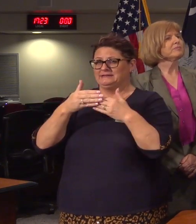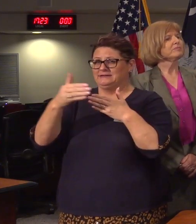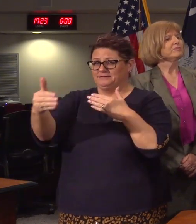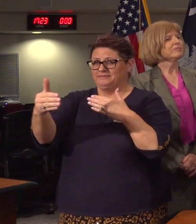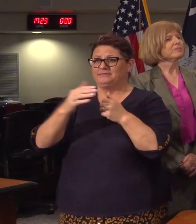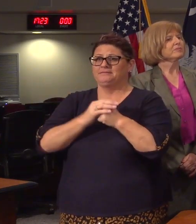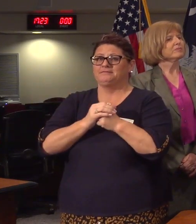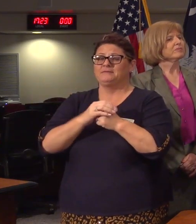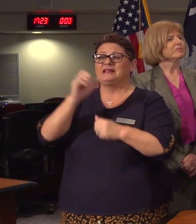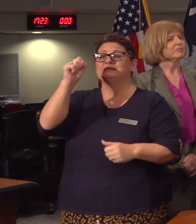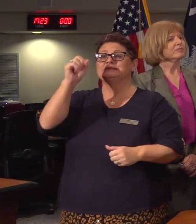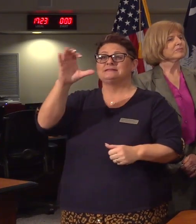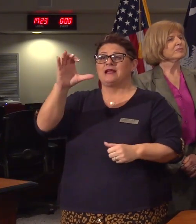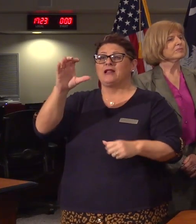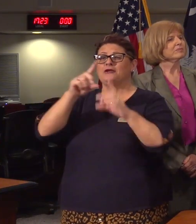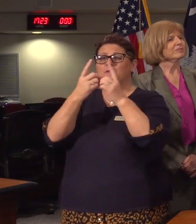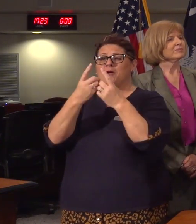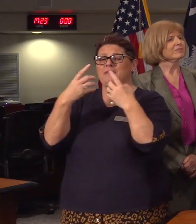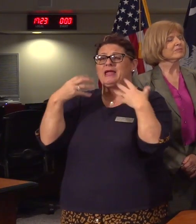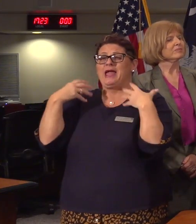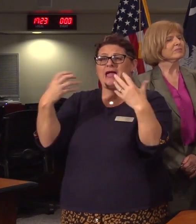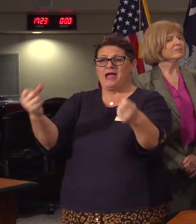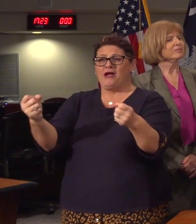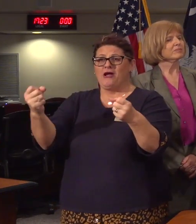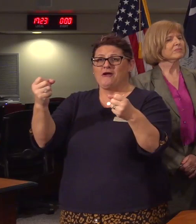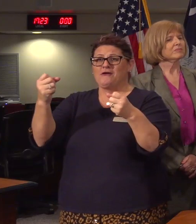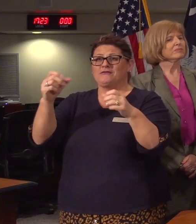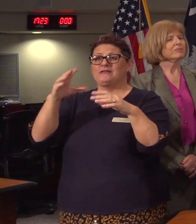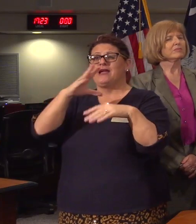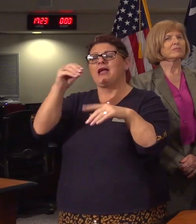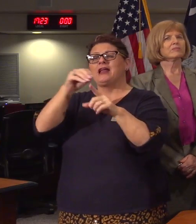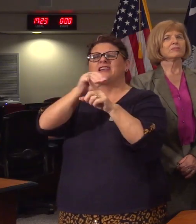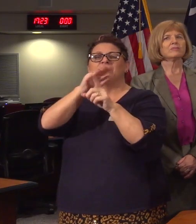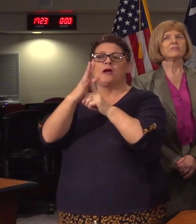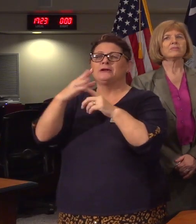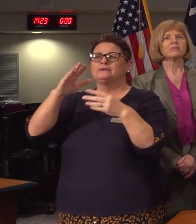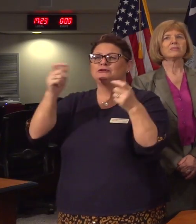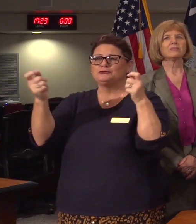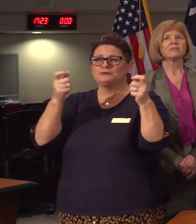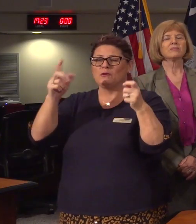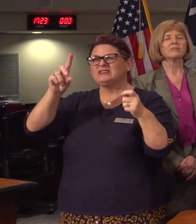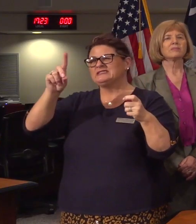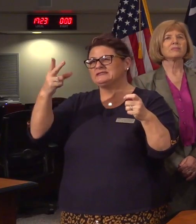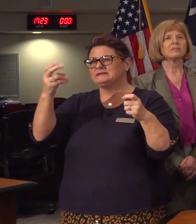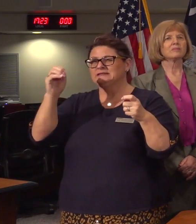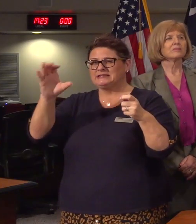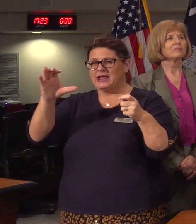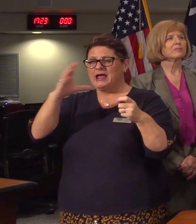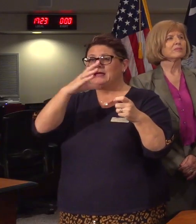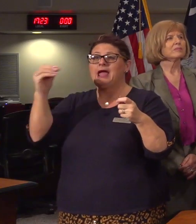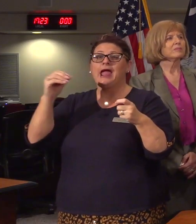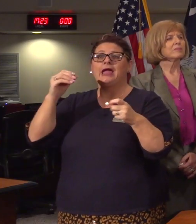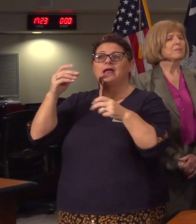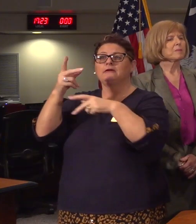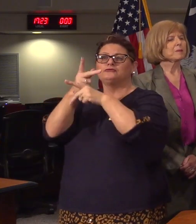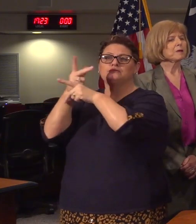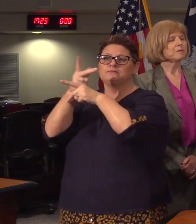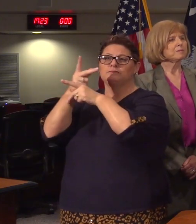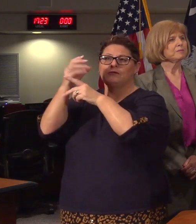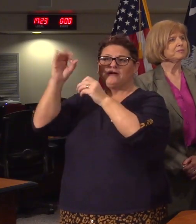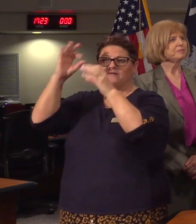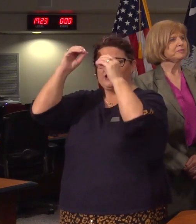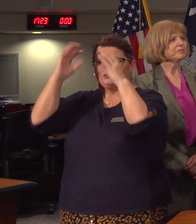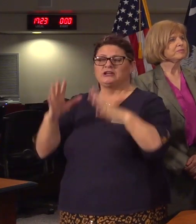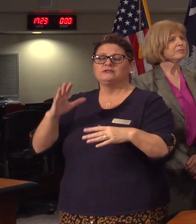Carolina Department of Health and Environmental Control to consult with the Superintendent of Education, Molly Spearman,